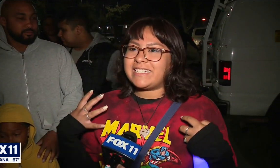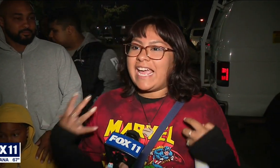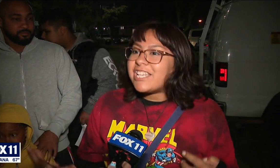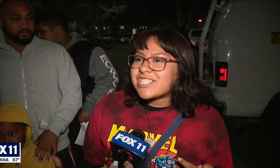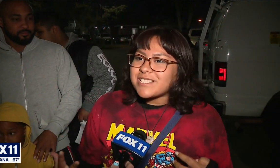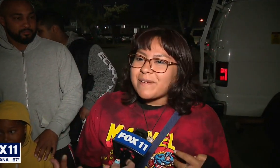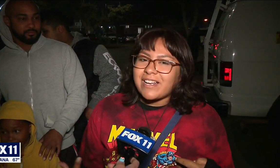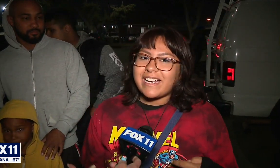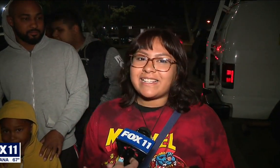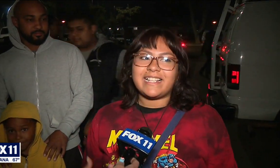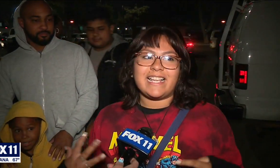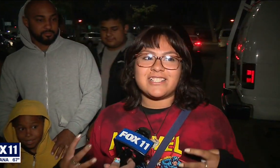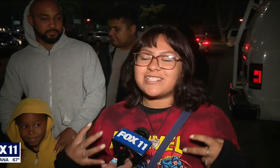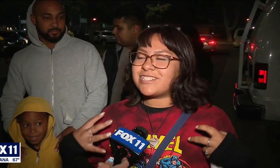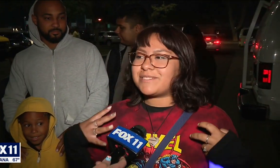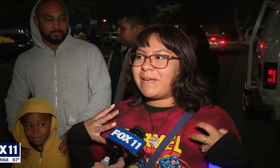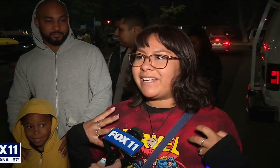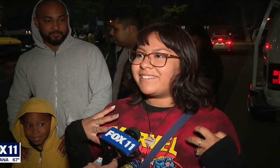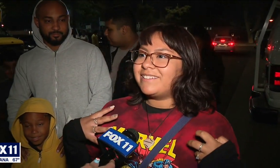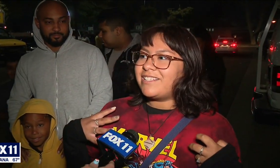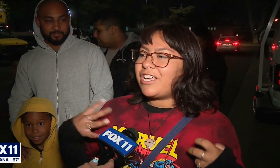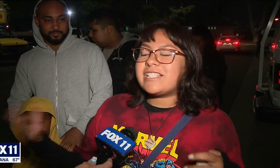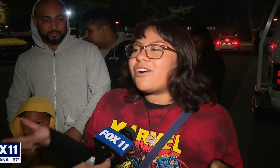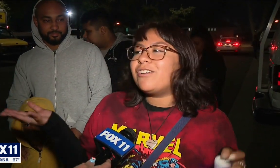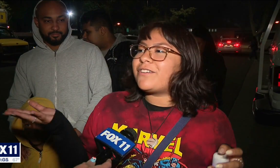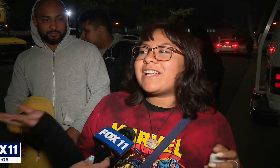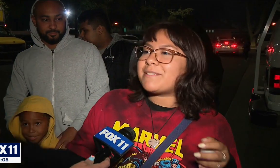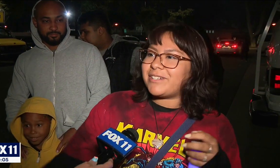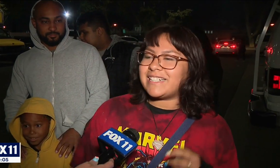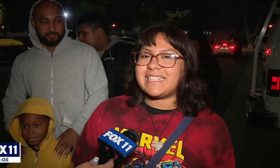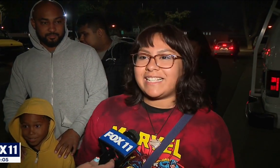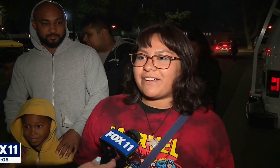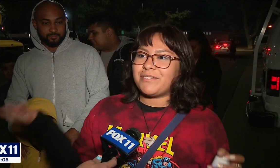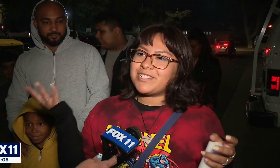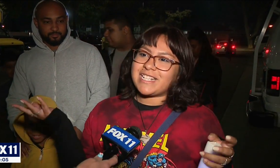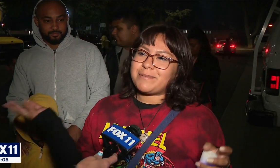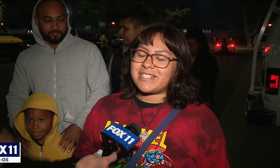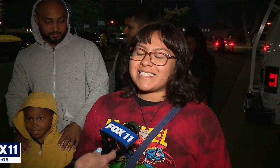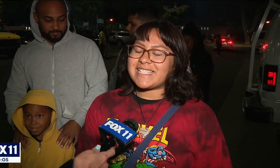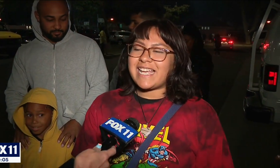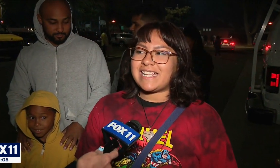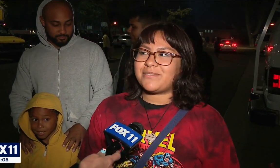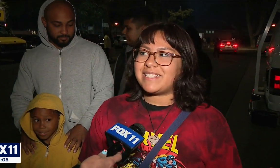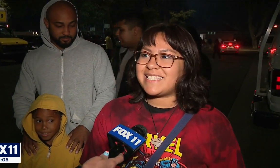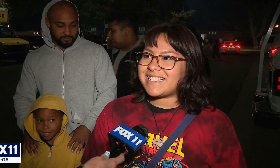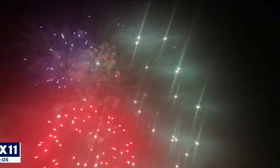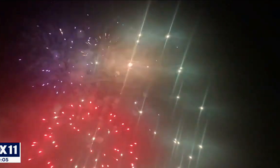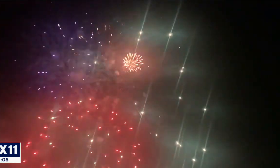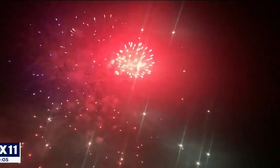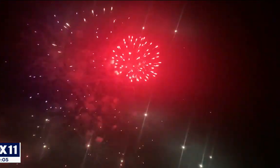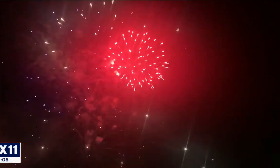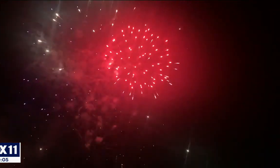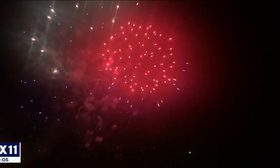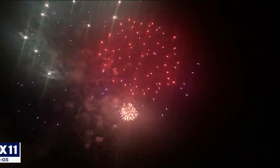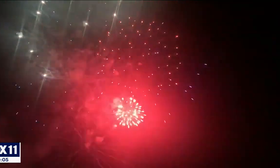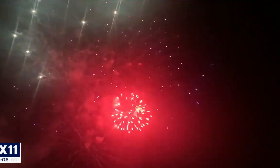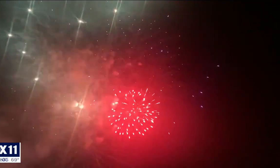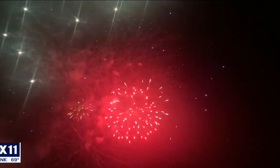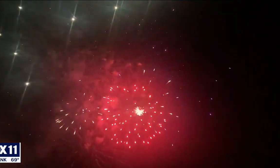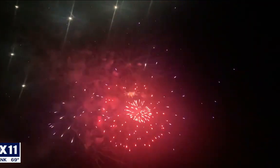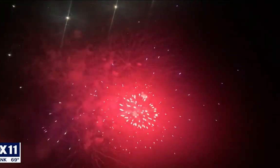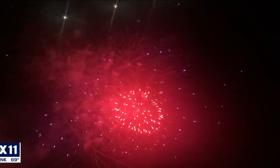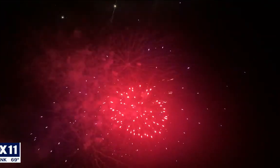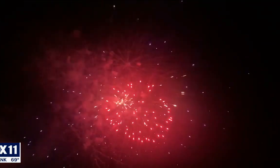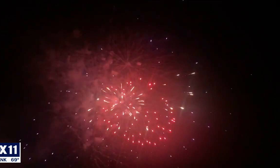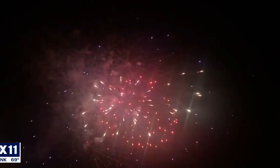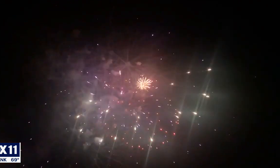very anxious about it. I think lasers just made. It's a whole different experience. think everyone should experience at least once. If you still want the real